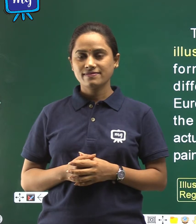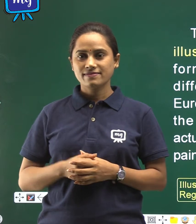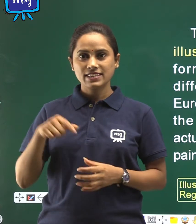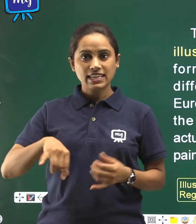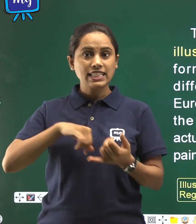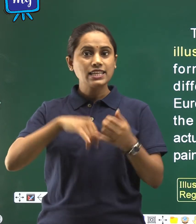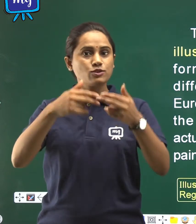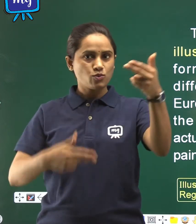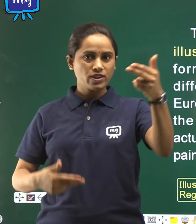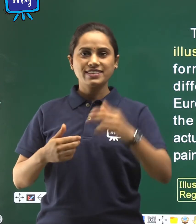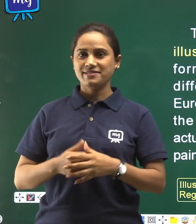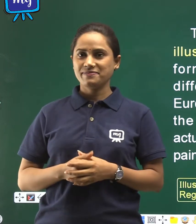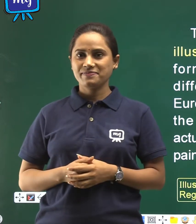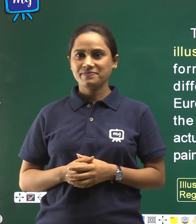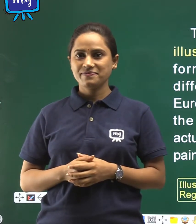These stories